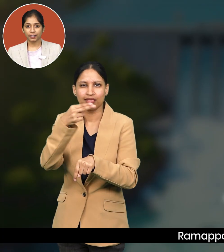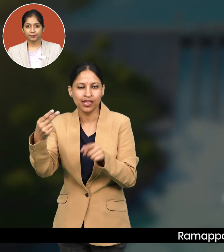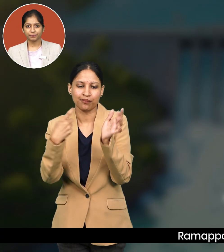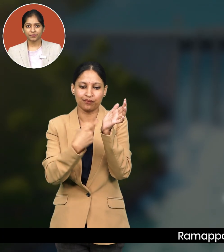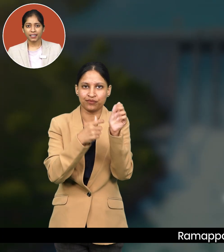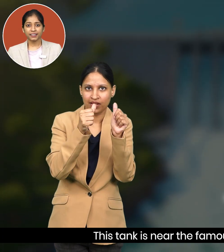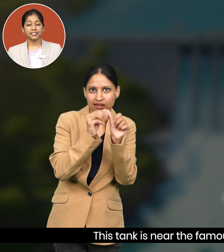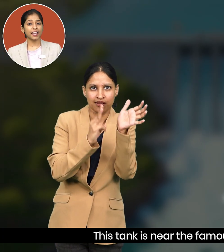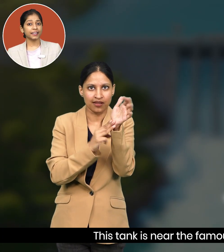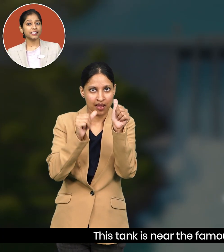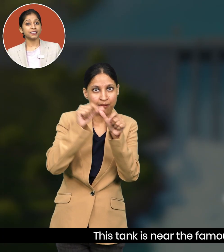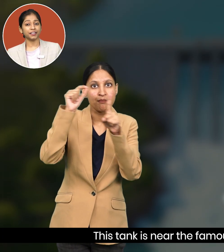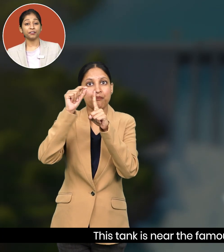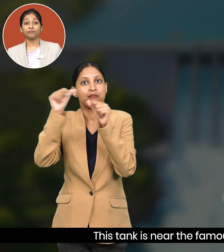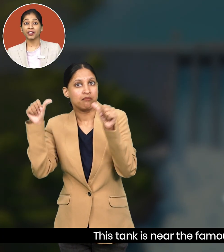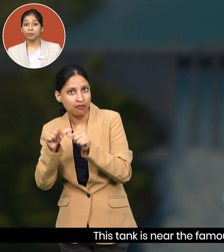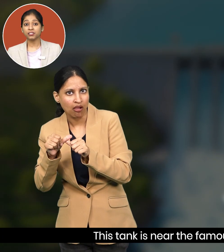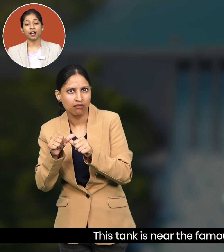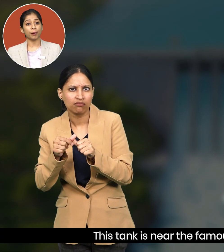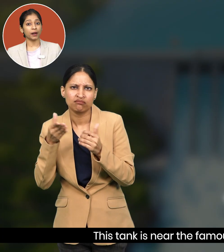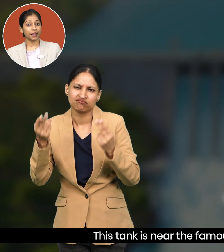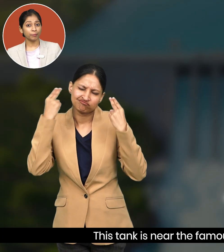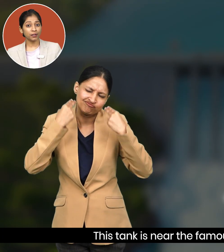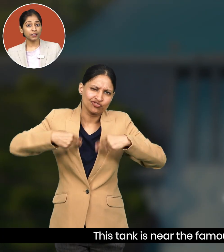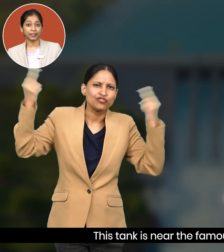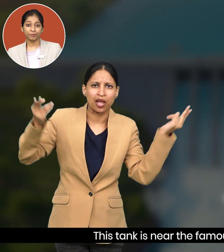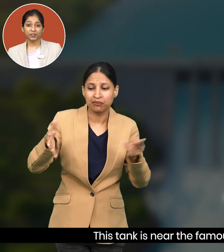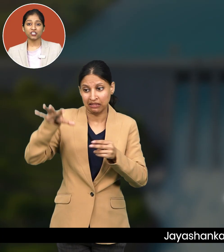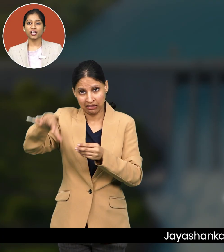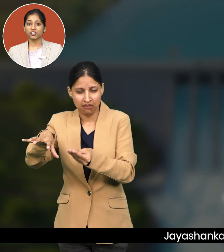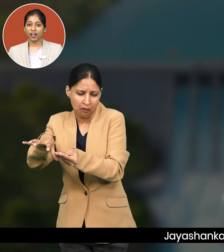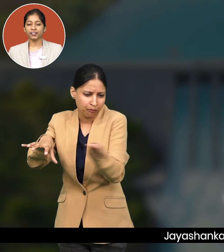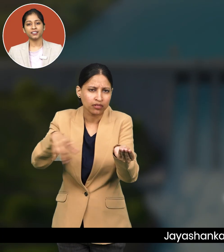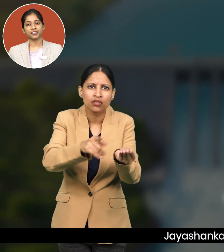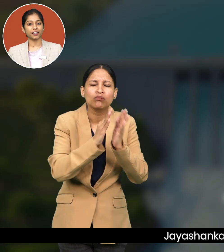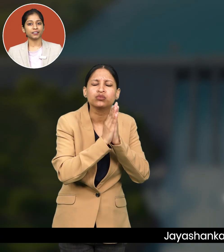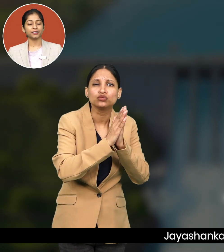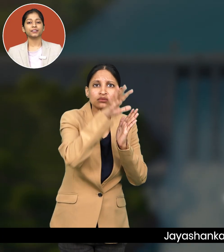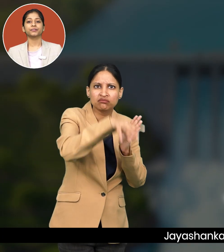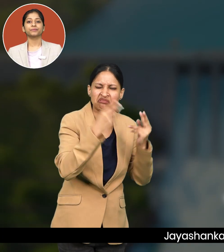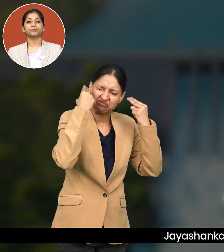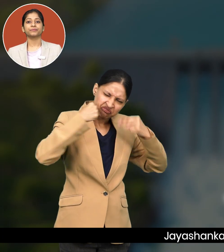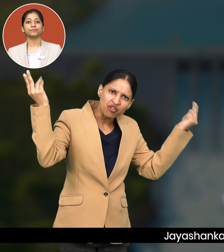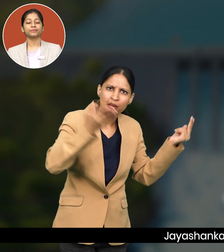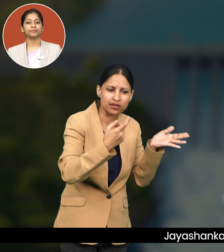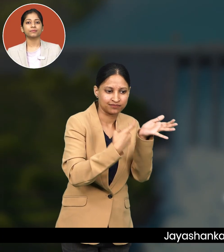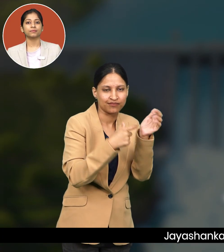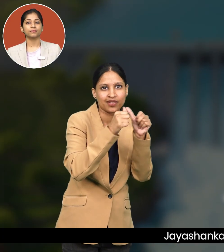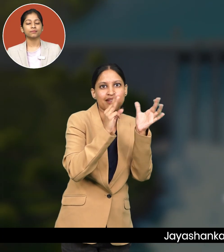Ramappa Tank. This tank is near the famous Ramappa temple in Jayashankar district.